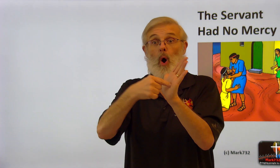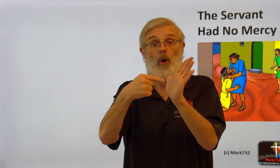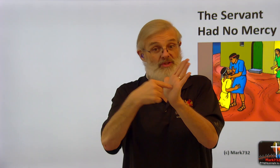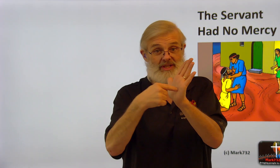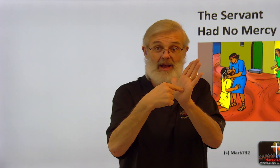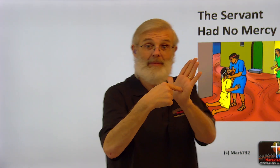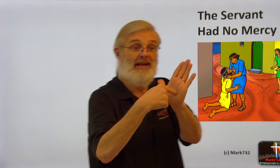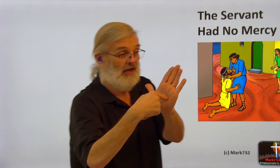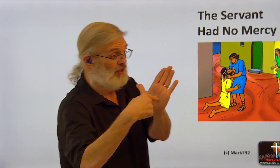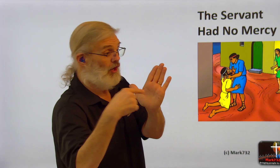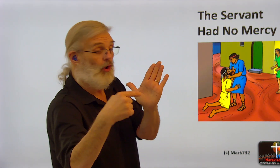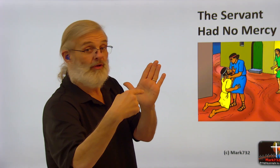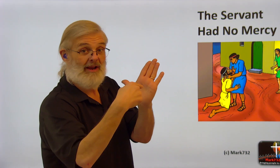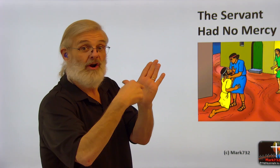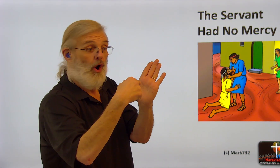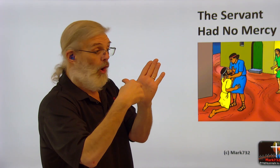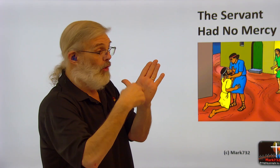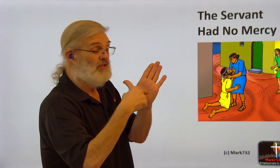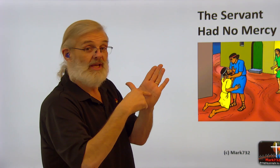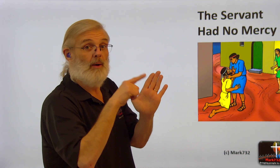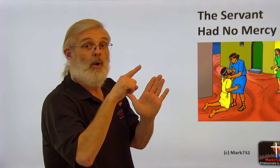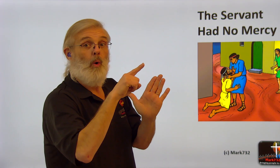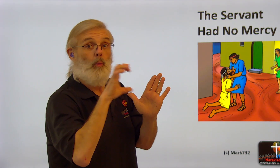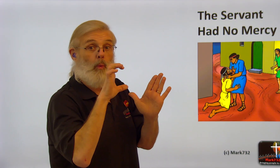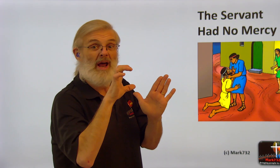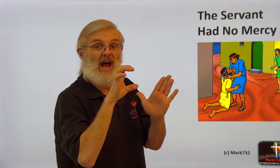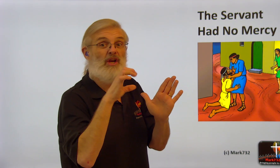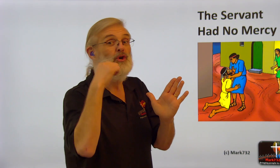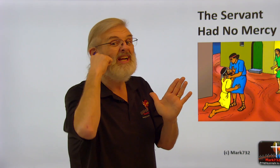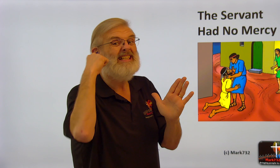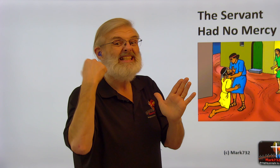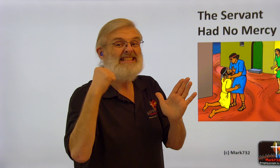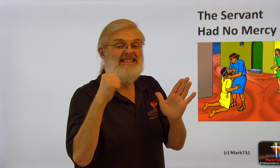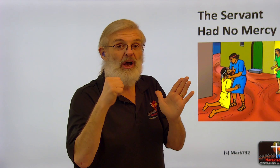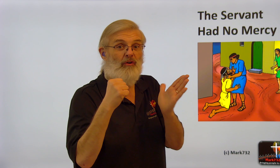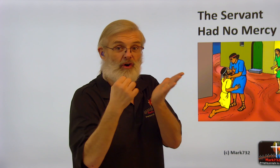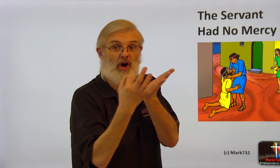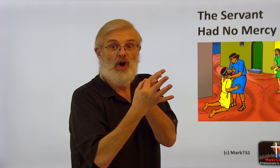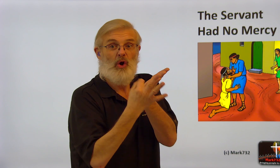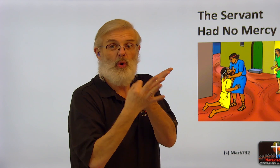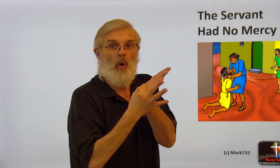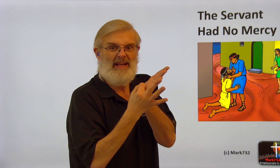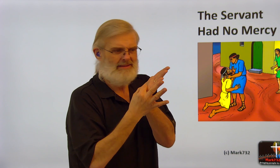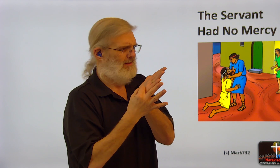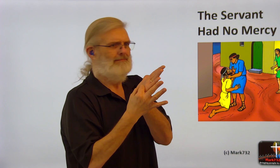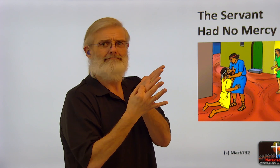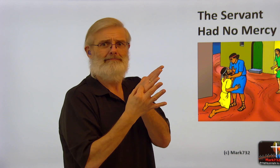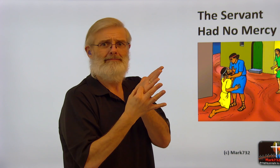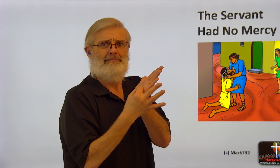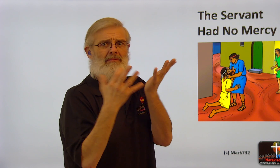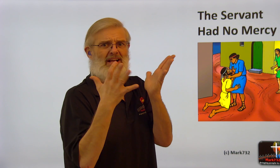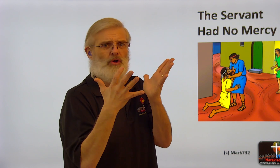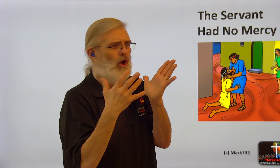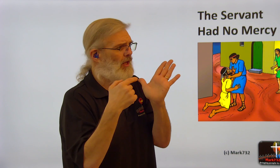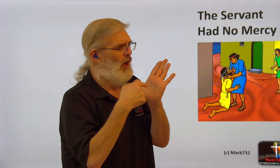owes him, and here you go here, owes him 100 silver coins. That's all. He owes